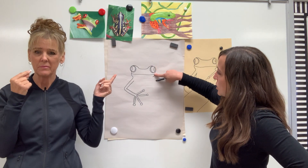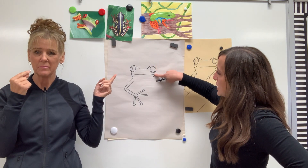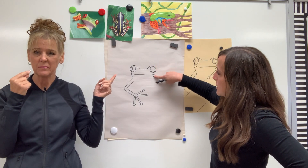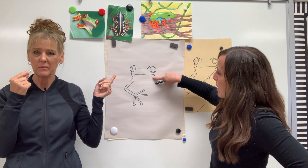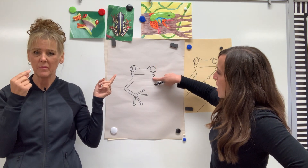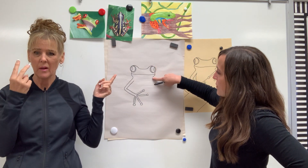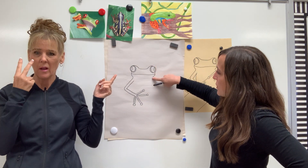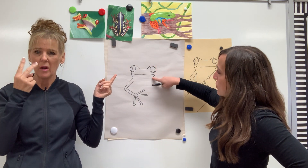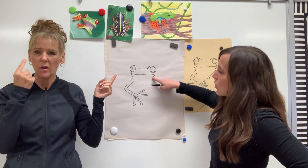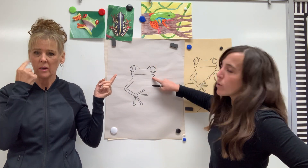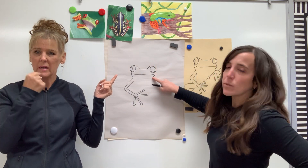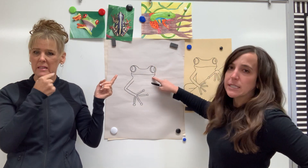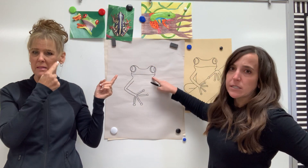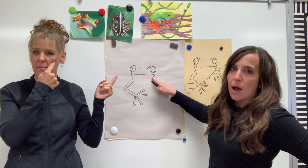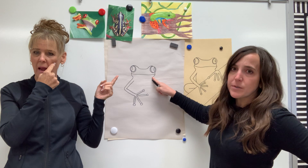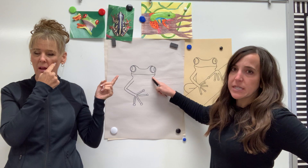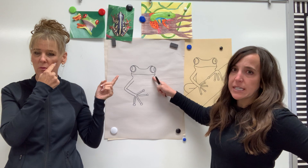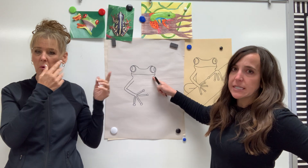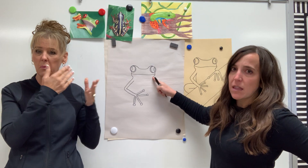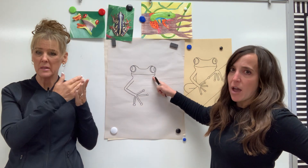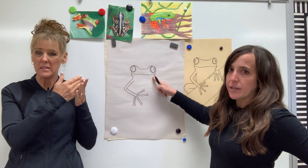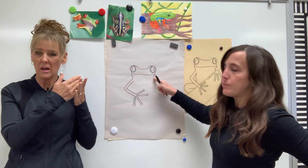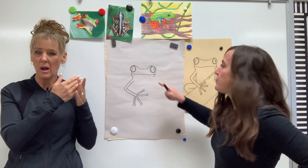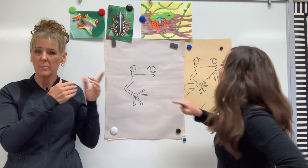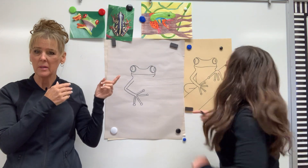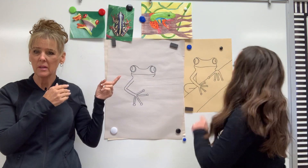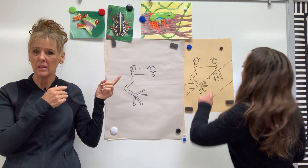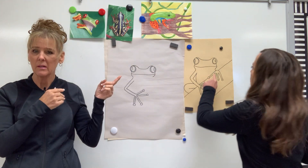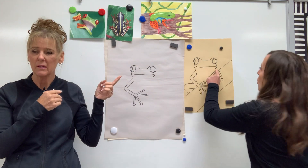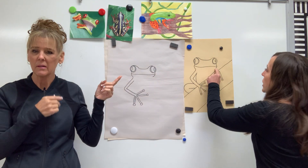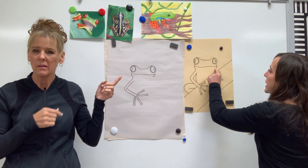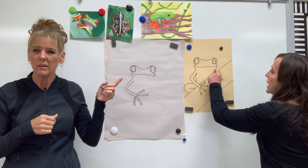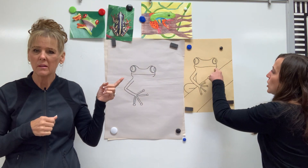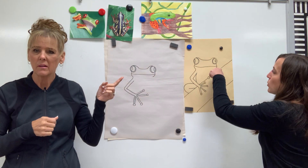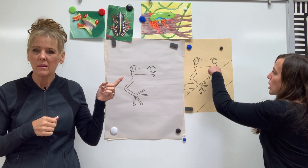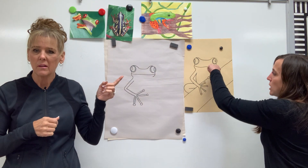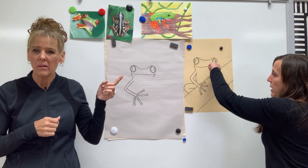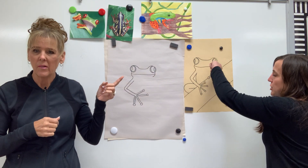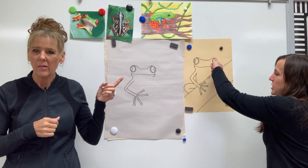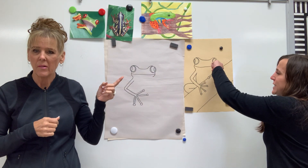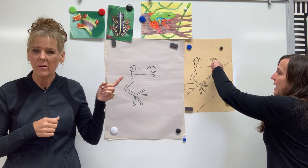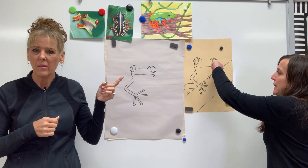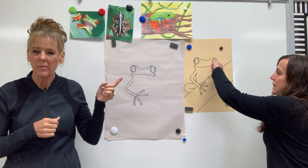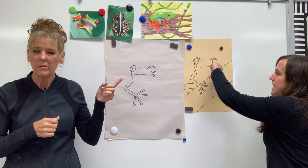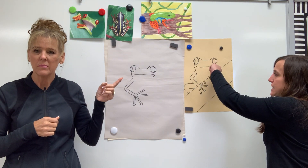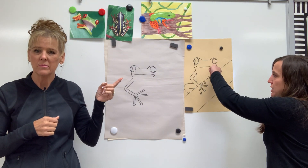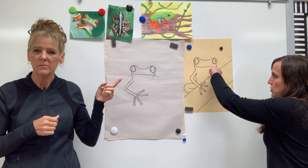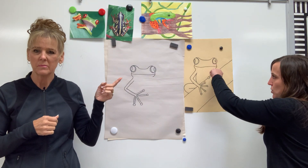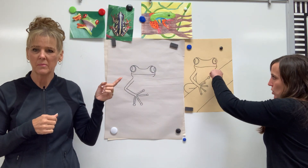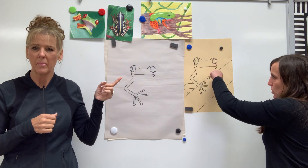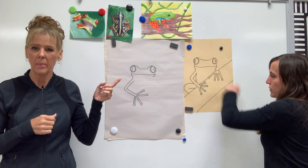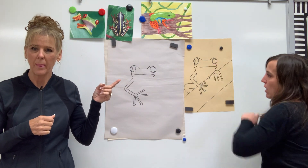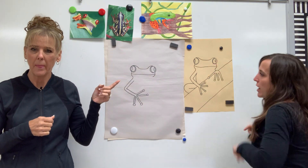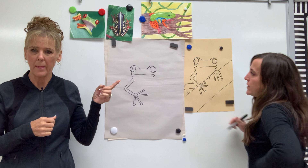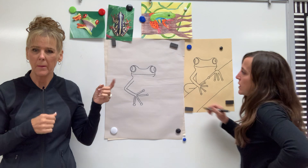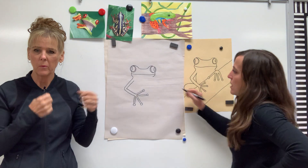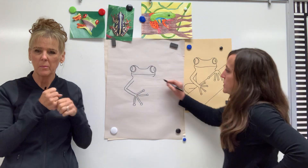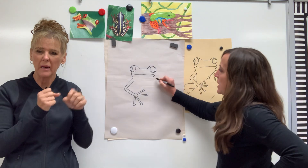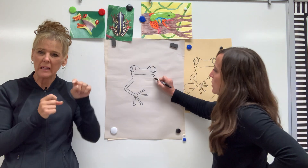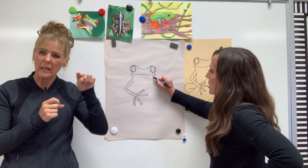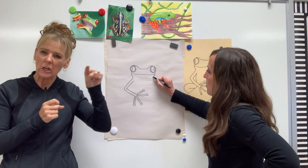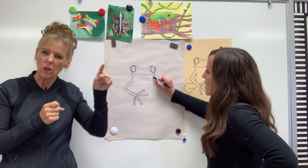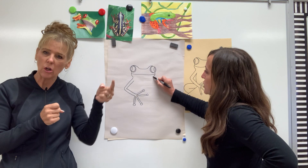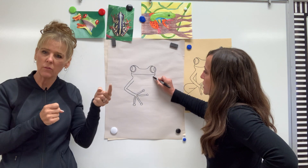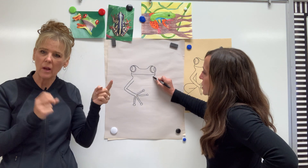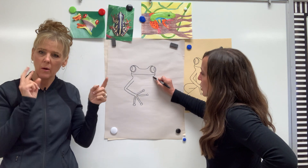go look at his mouth and then look where we stopped this line. Here, we're gonna make just a little curved line that